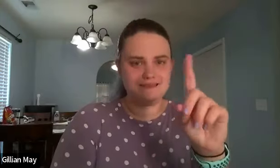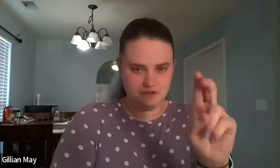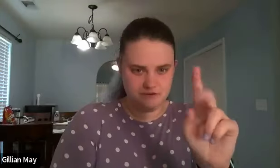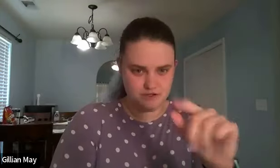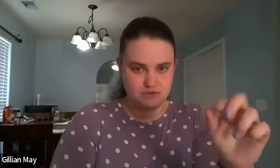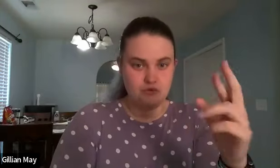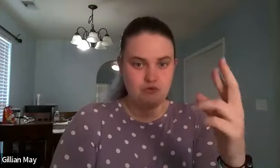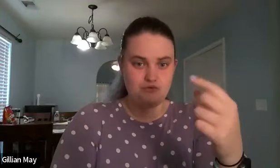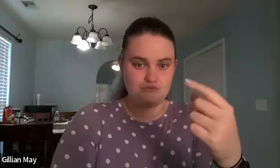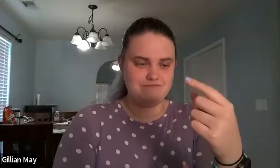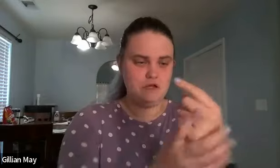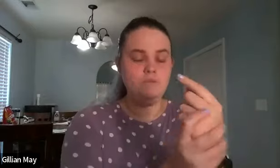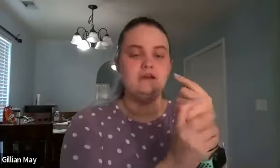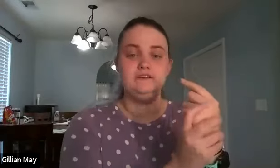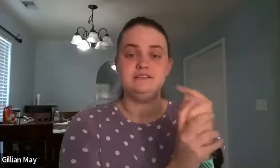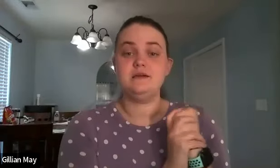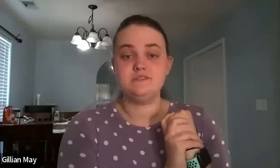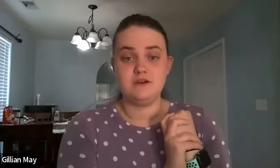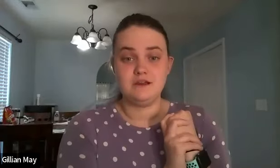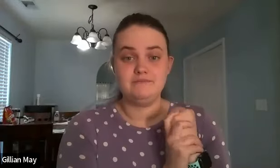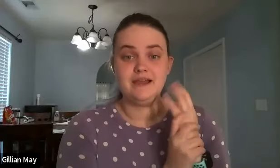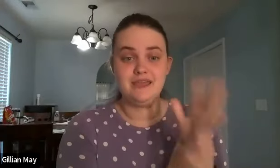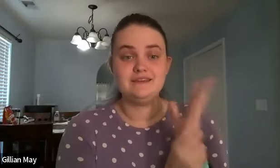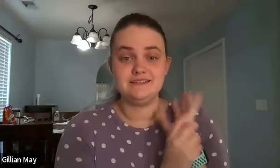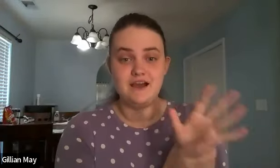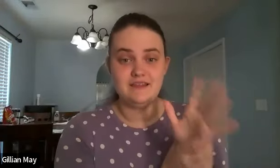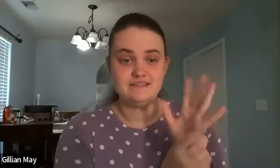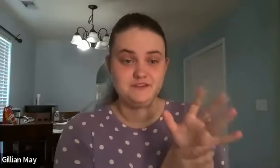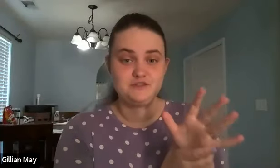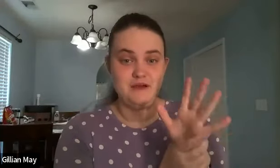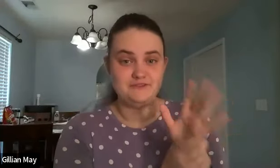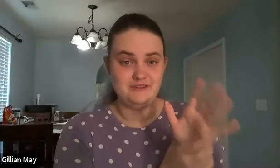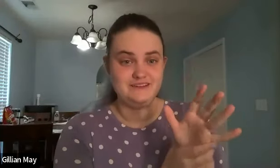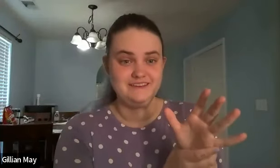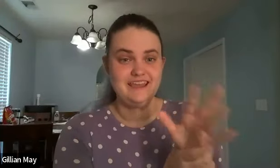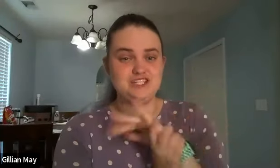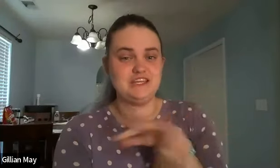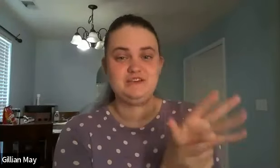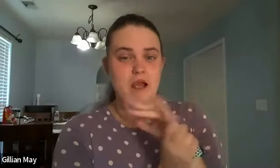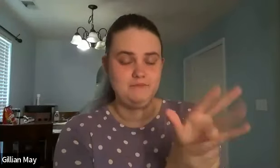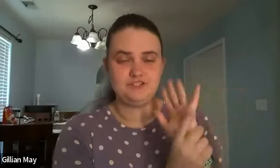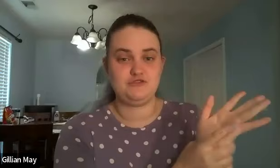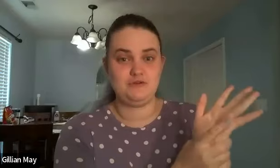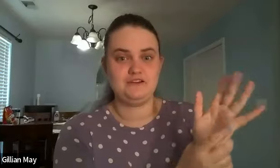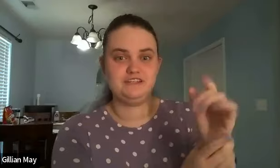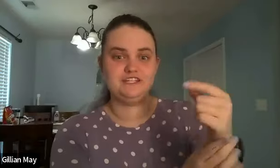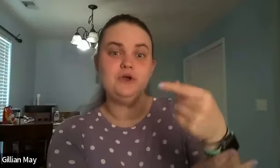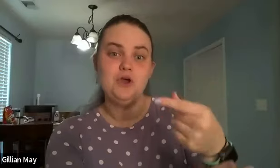you fingerspell. Oh my goodness, I'm sorry. My hand does not like to fingerspell after the end of the day. It's just like, I'm just going to throw letters at you.